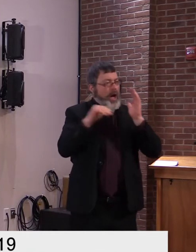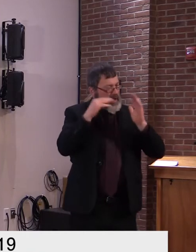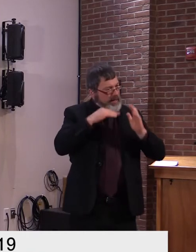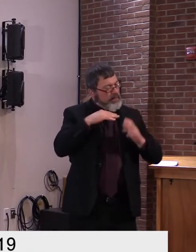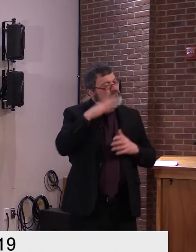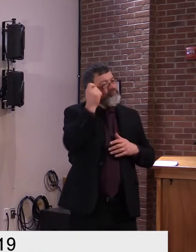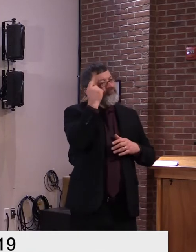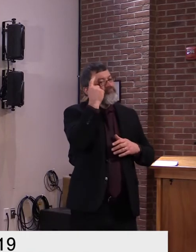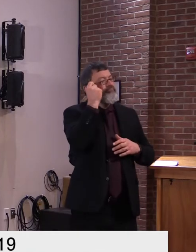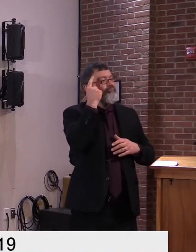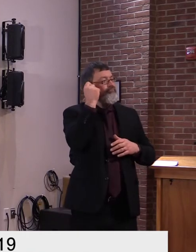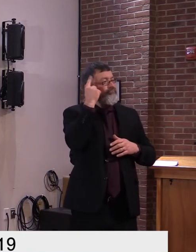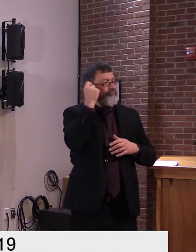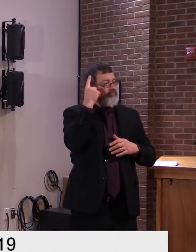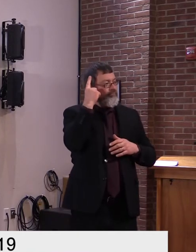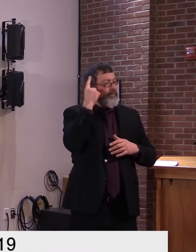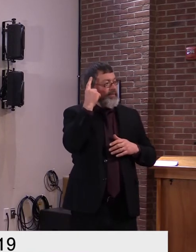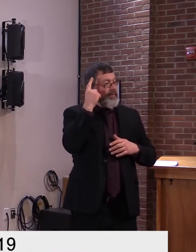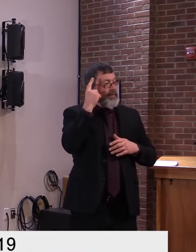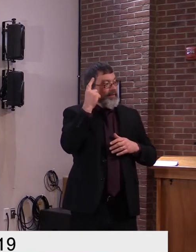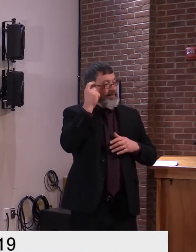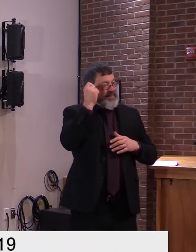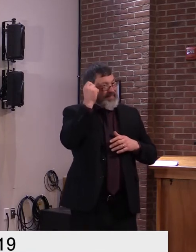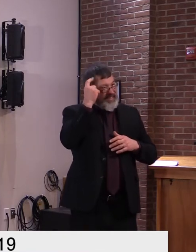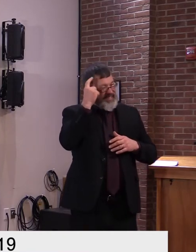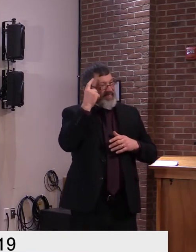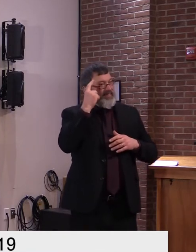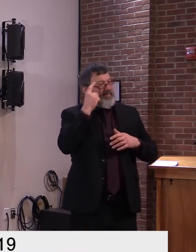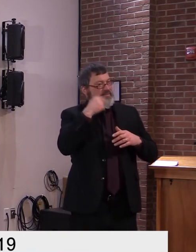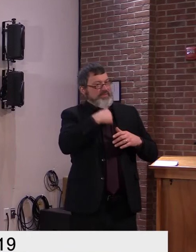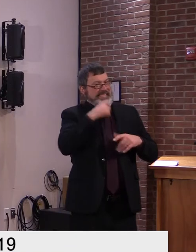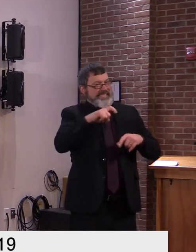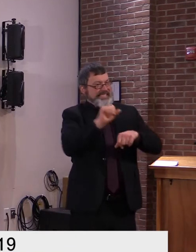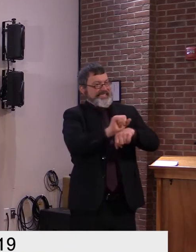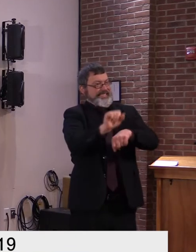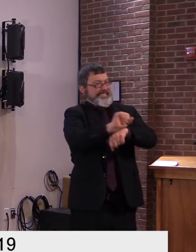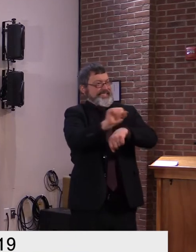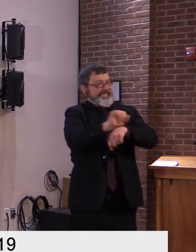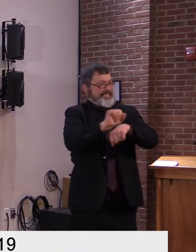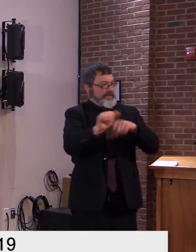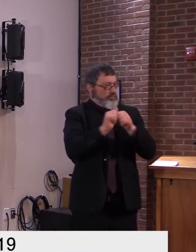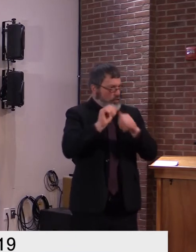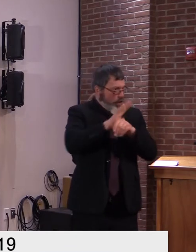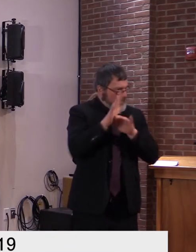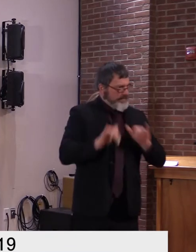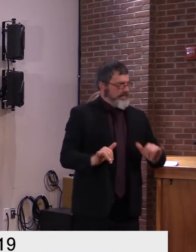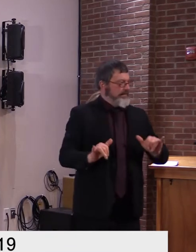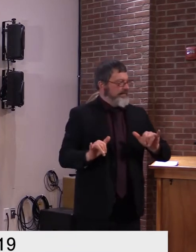will change our lives for the better. I'll turn it back to the governor.